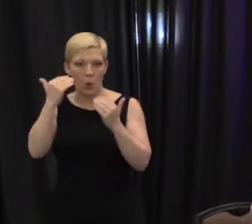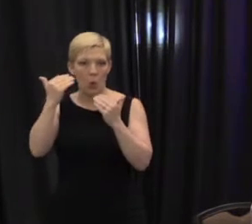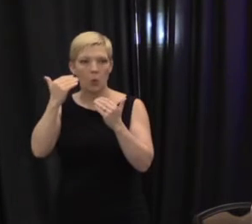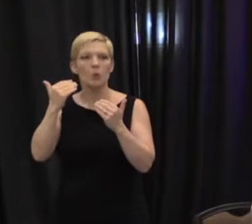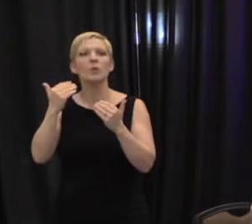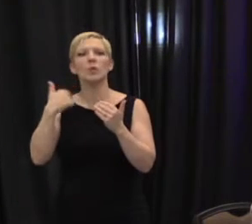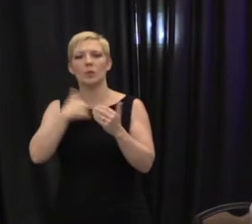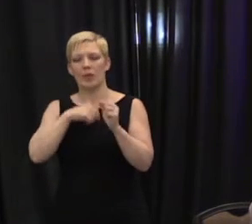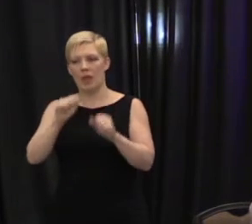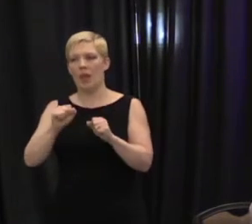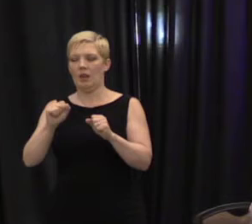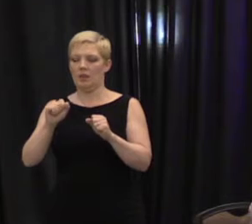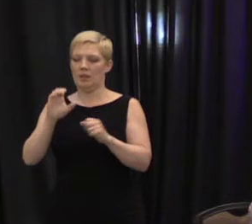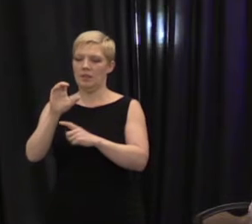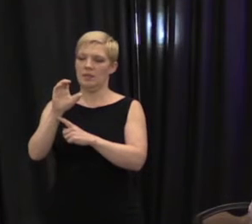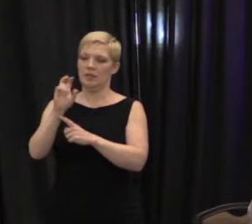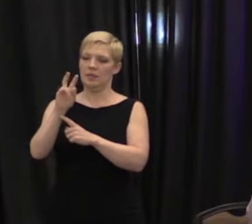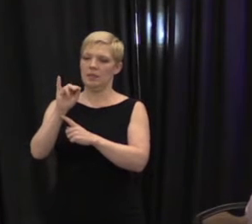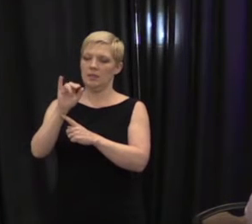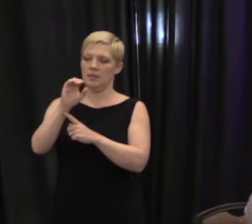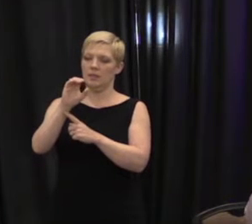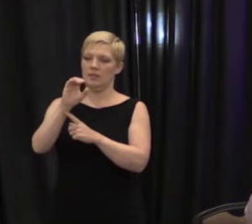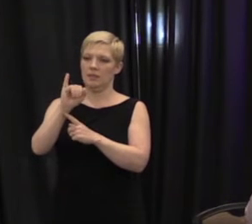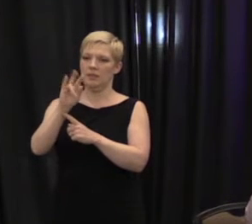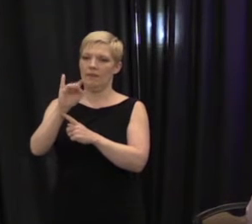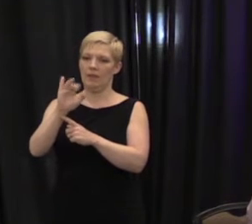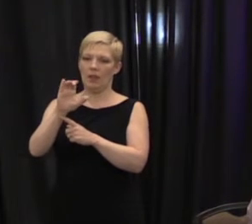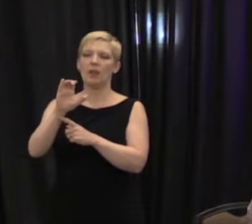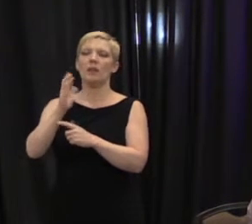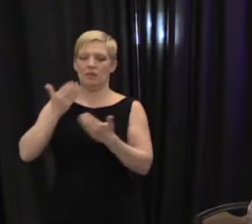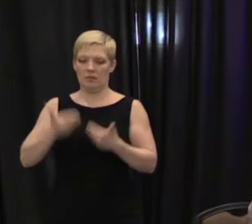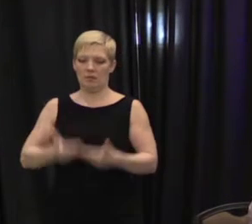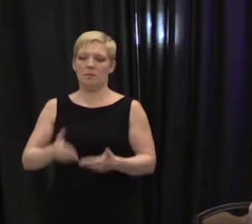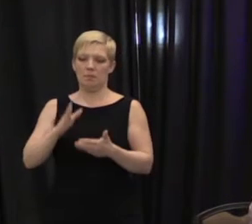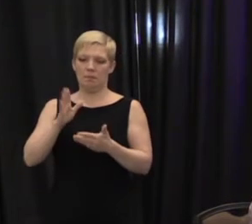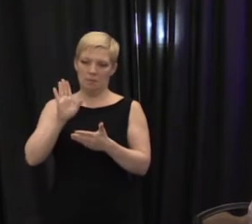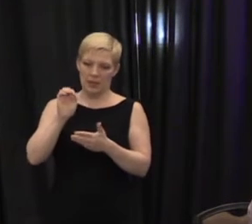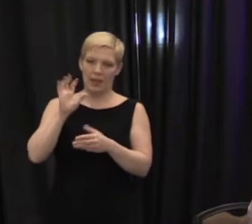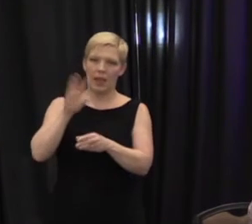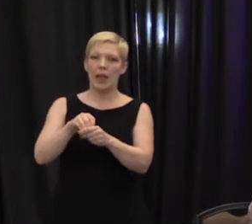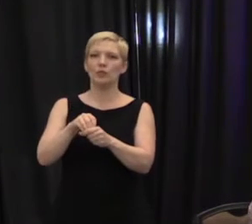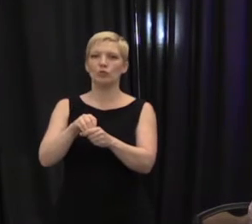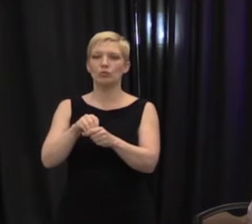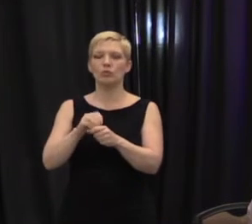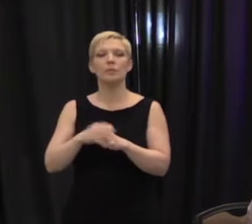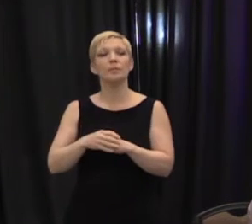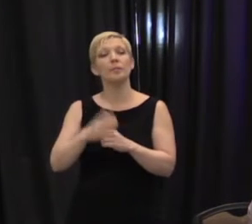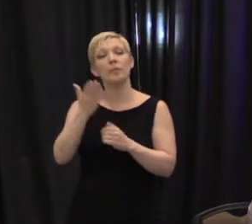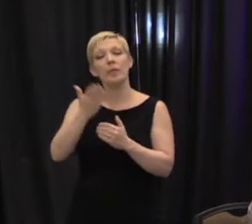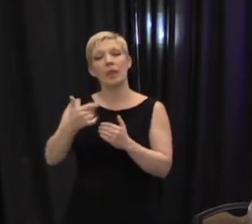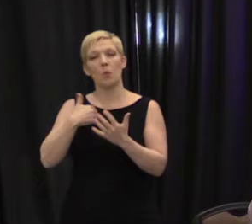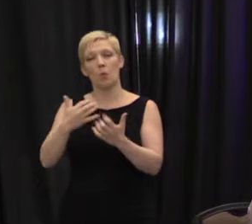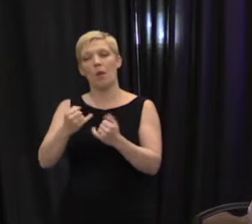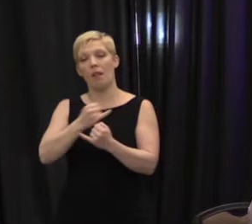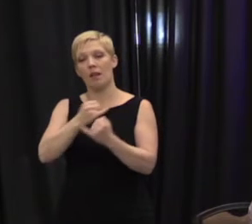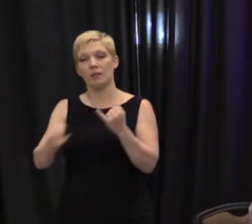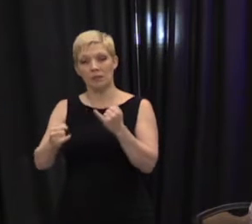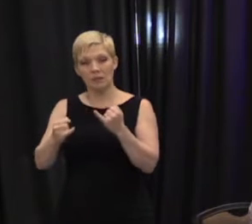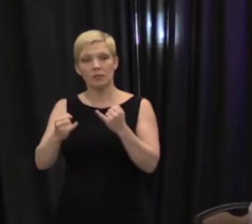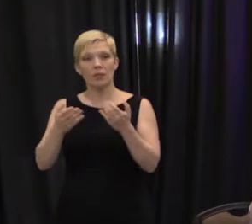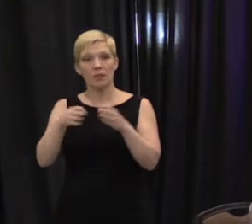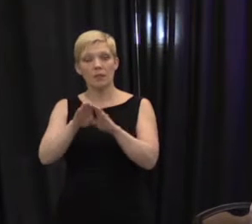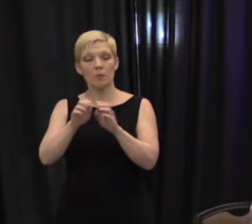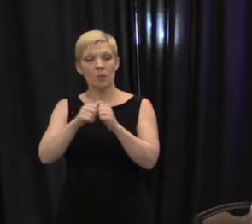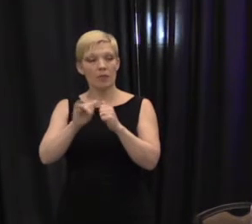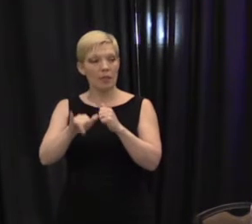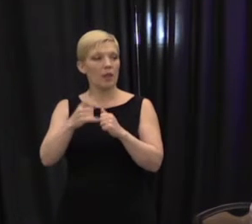civically engaged if that's something you're interested in. And then the thing I will lastly leave off with is working on